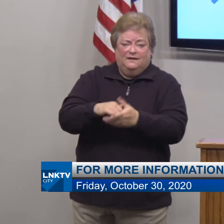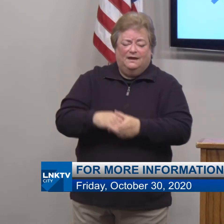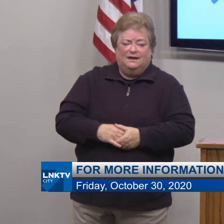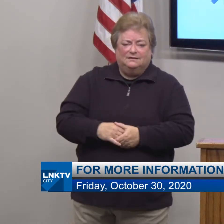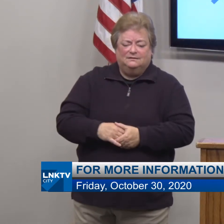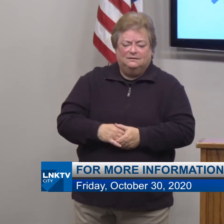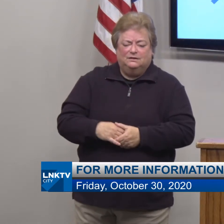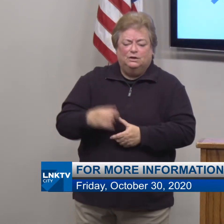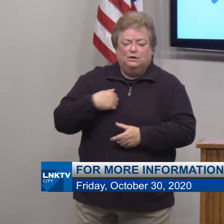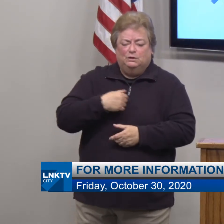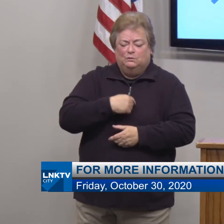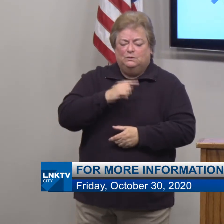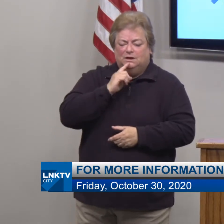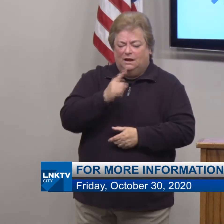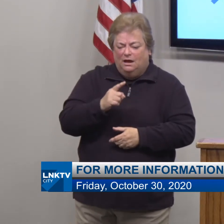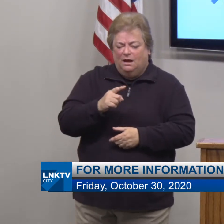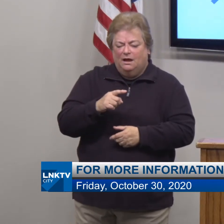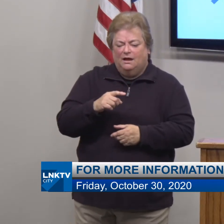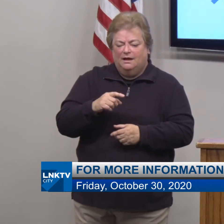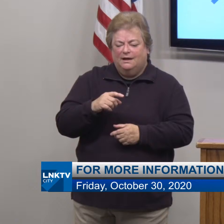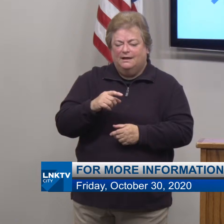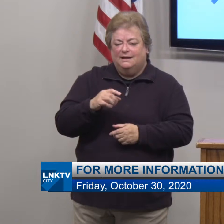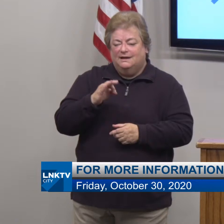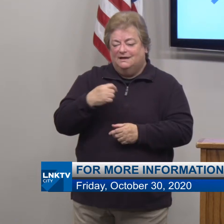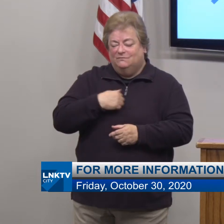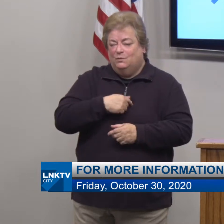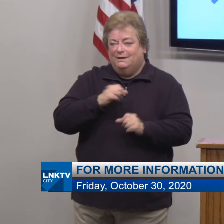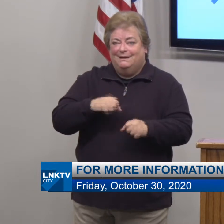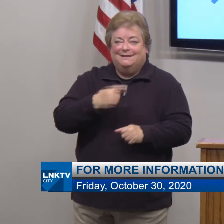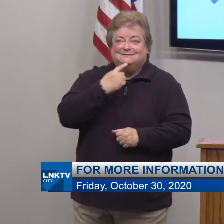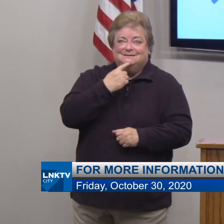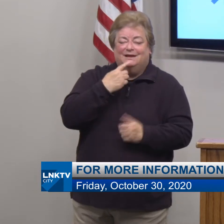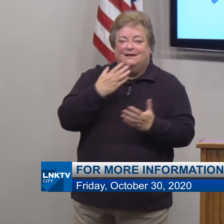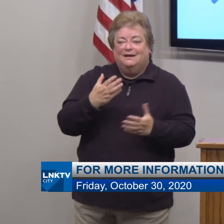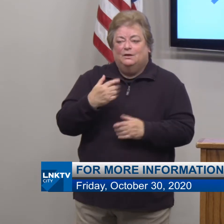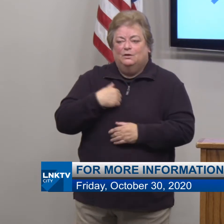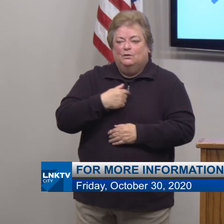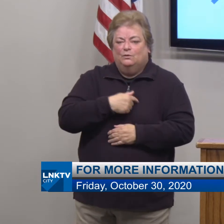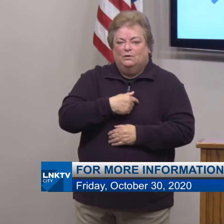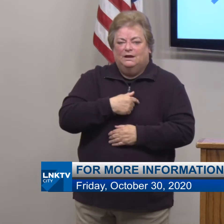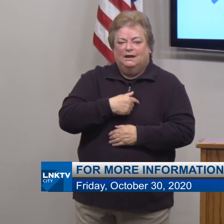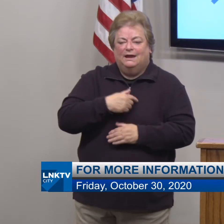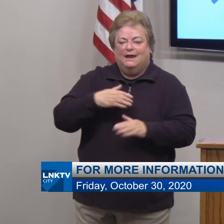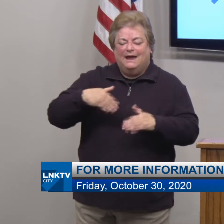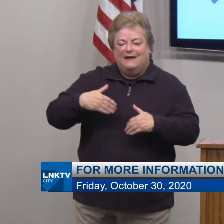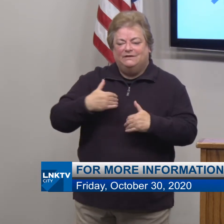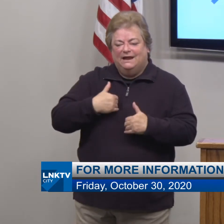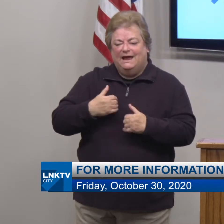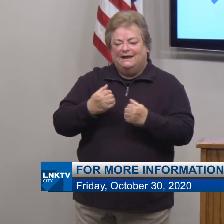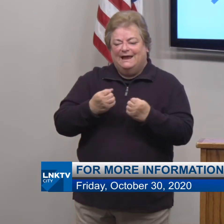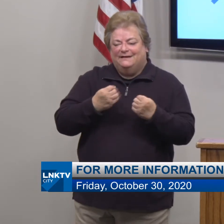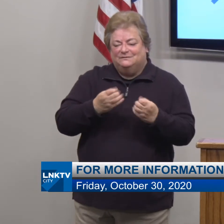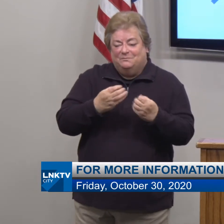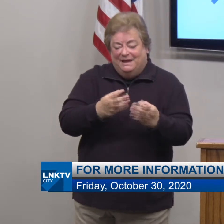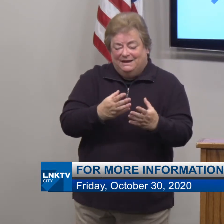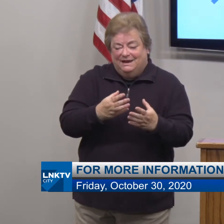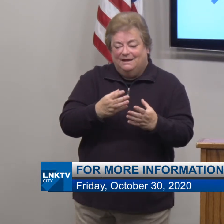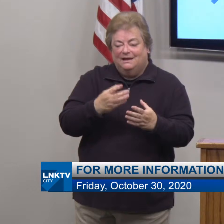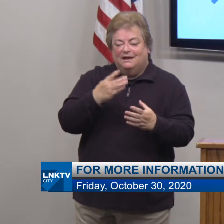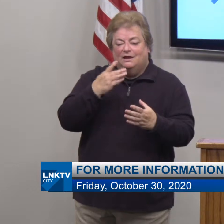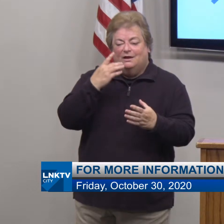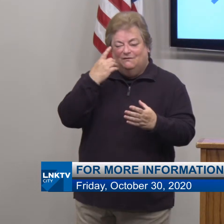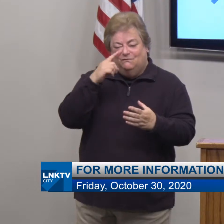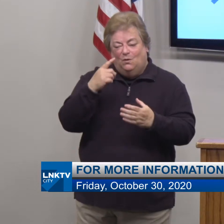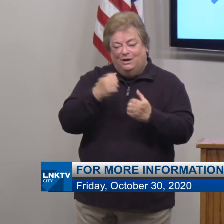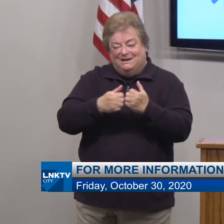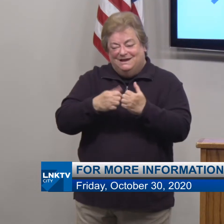in some ways, in instance, if one could say it, we haven't had as many cases per 100,000,